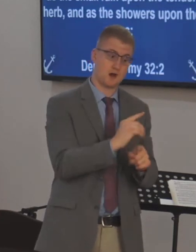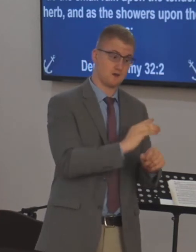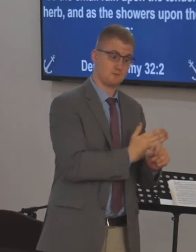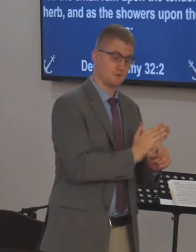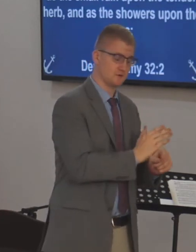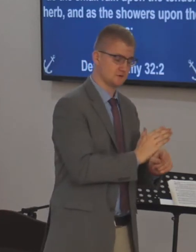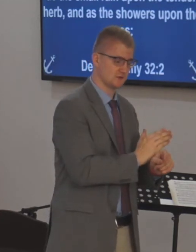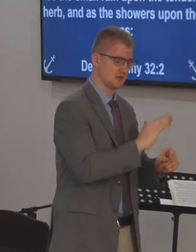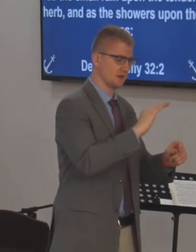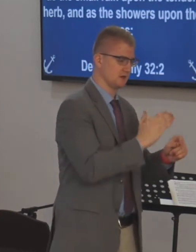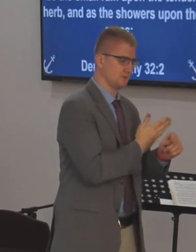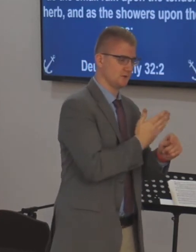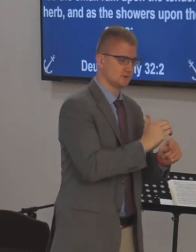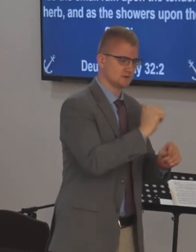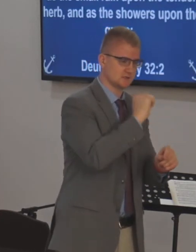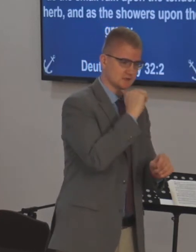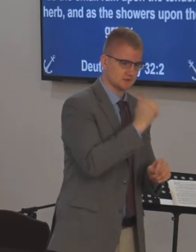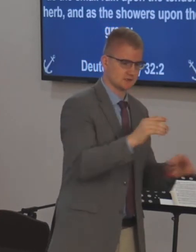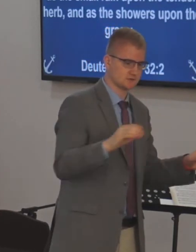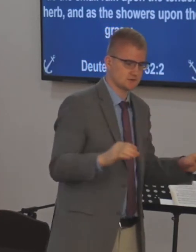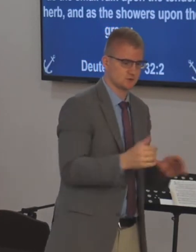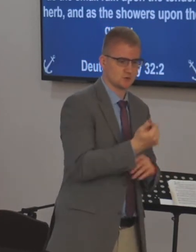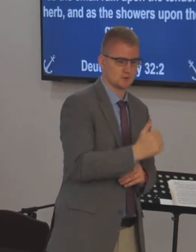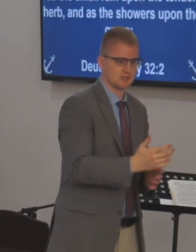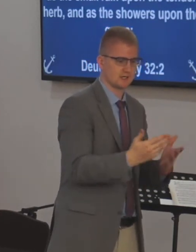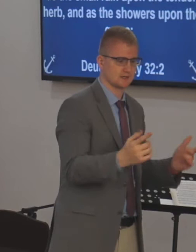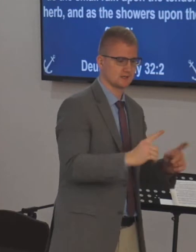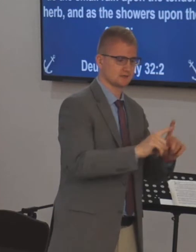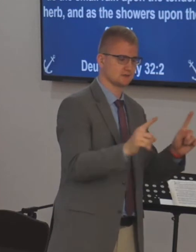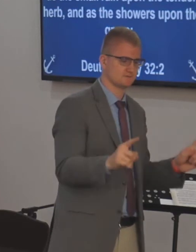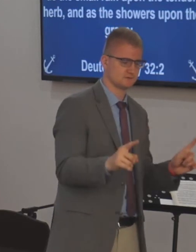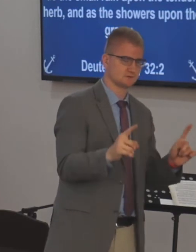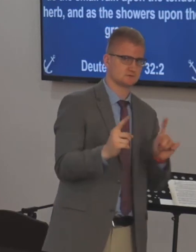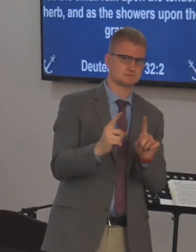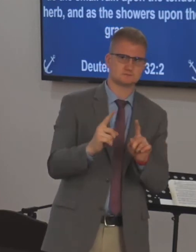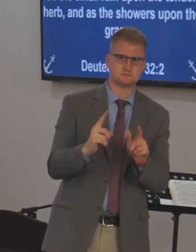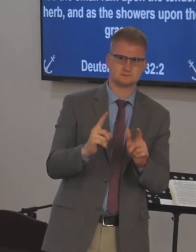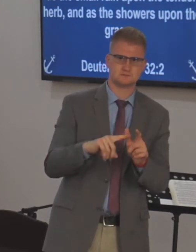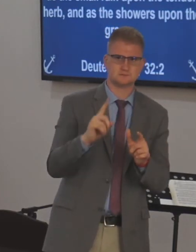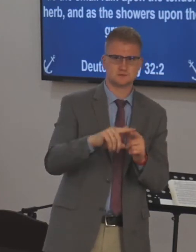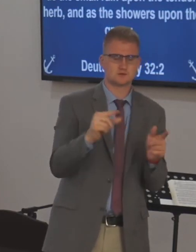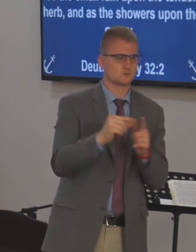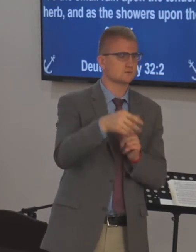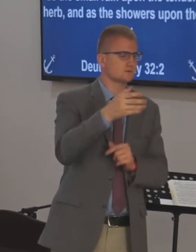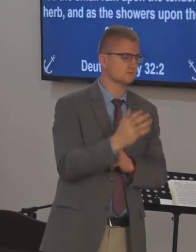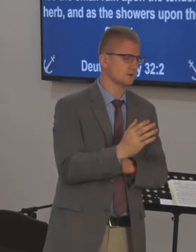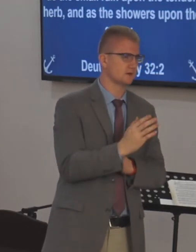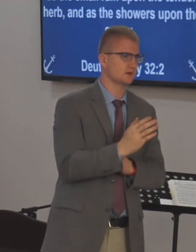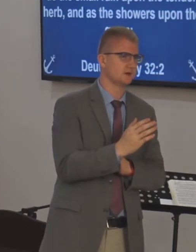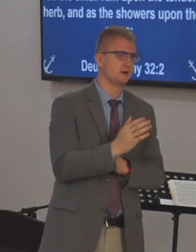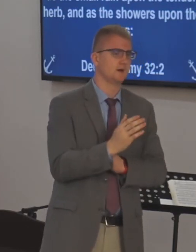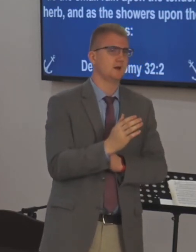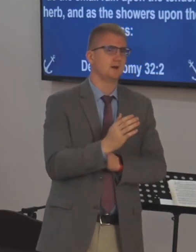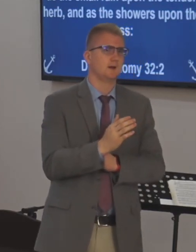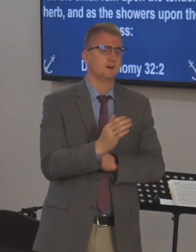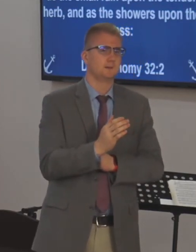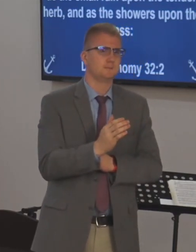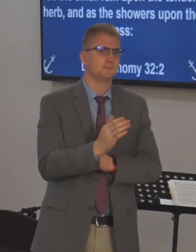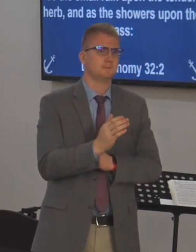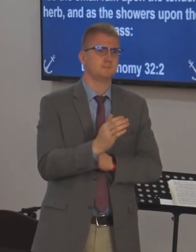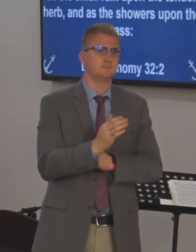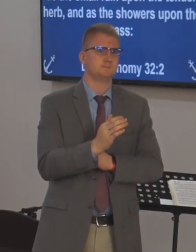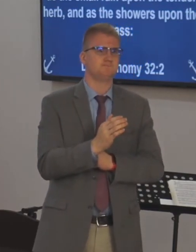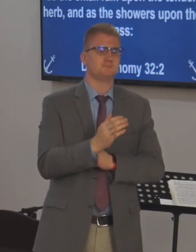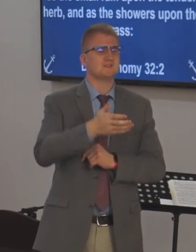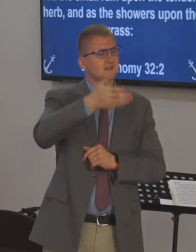do anything different than the words of God? You want to know something? God even given us the Bible to help us to know what is the